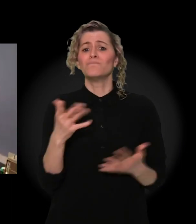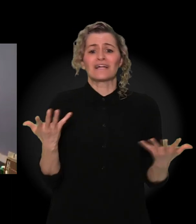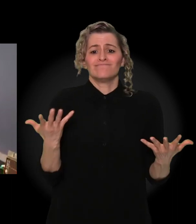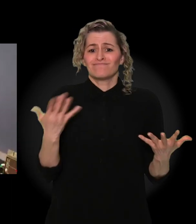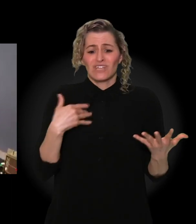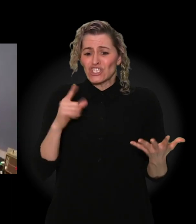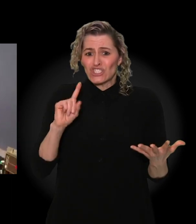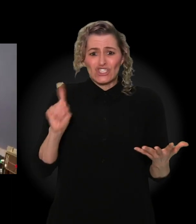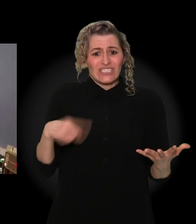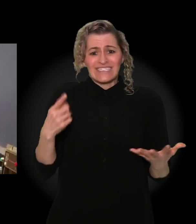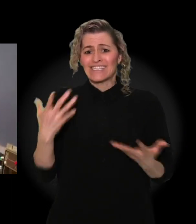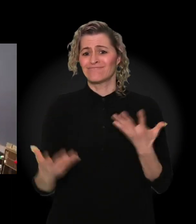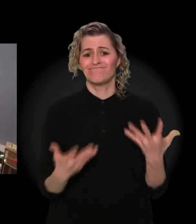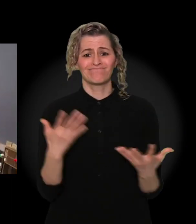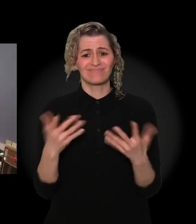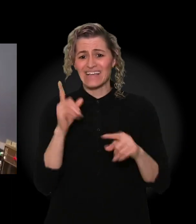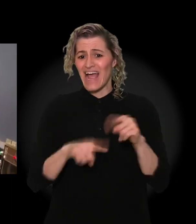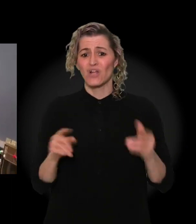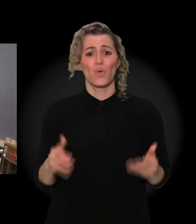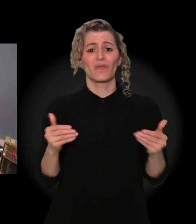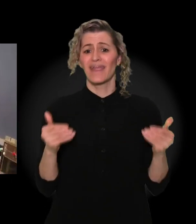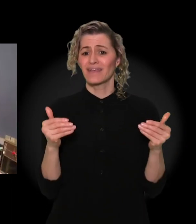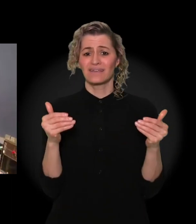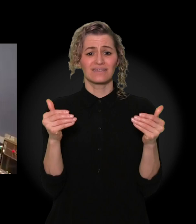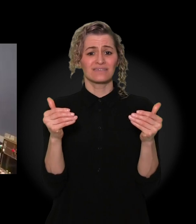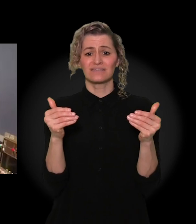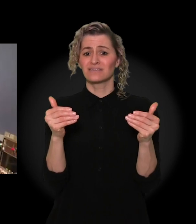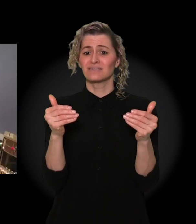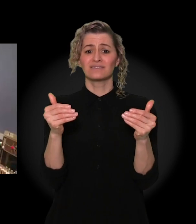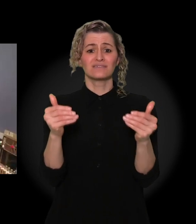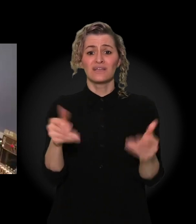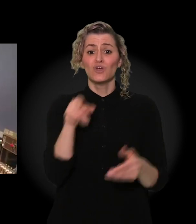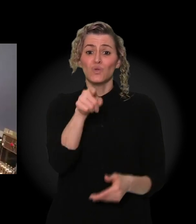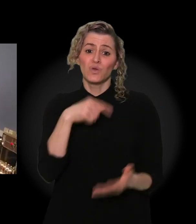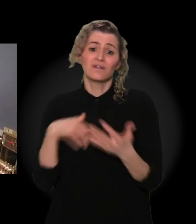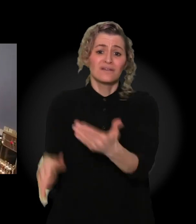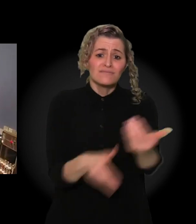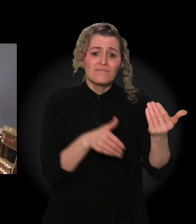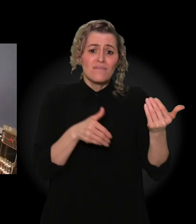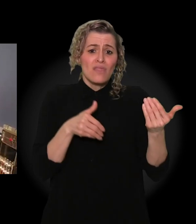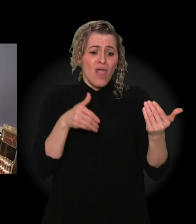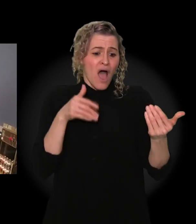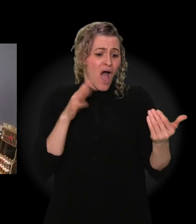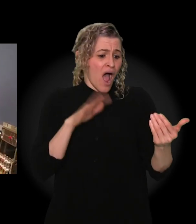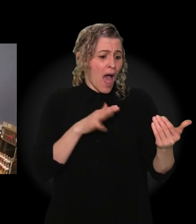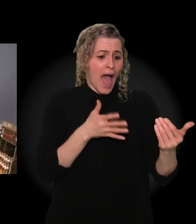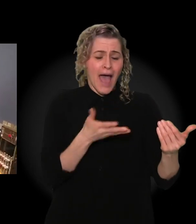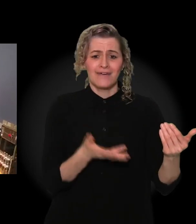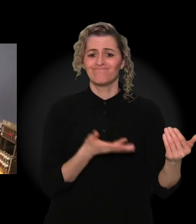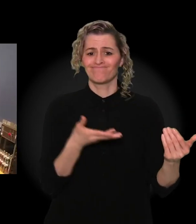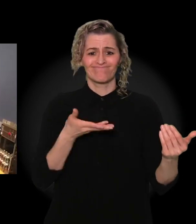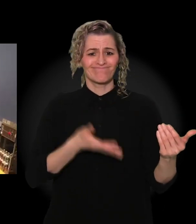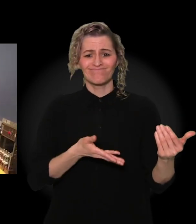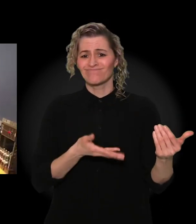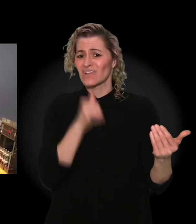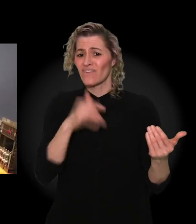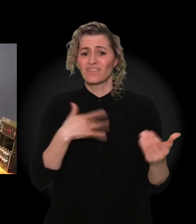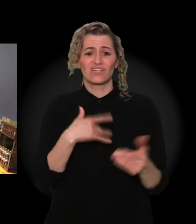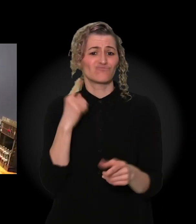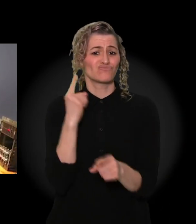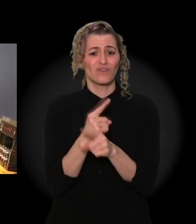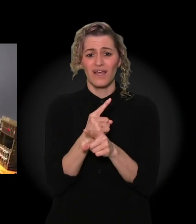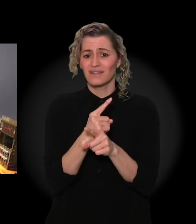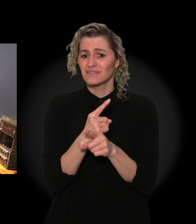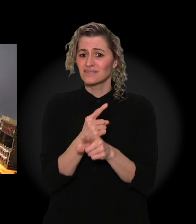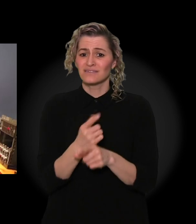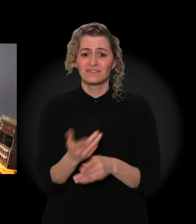love you, but I just can't seem to go through with it. When I hold you, don't you know that it don't feel